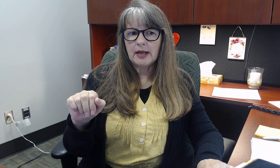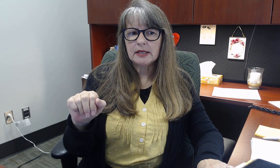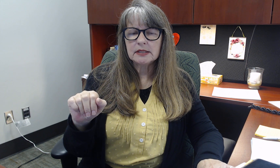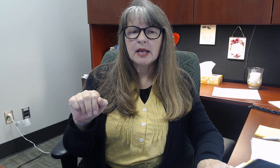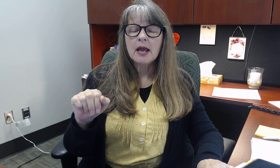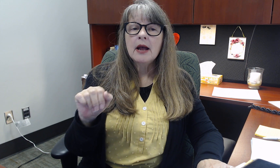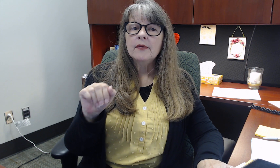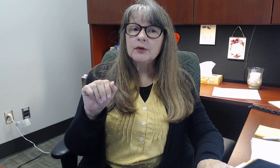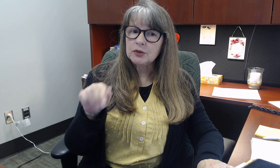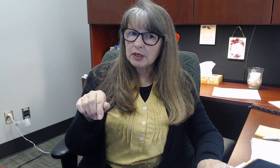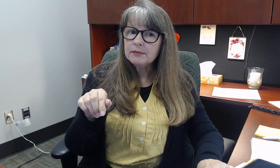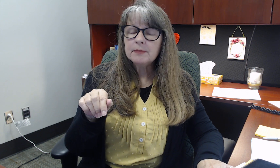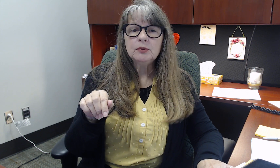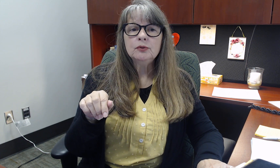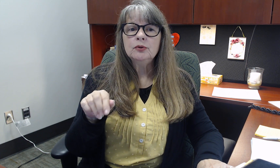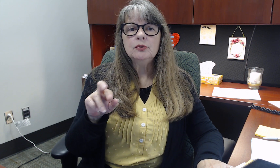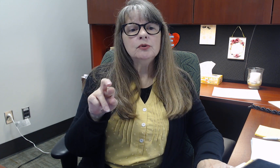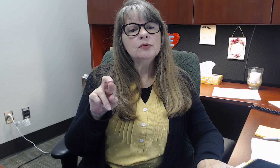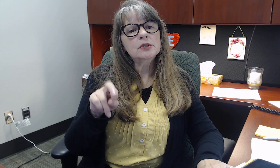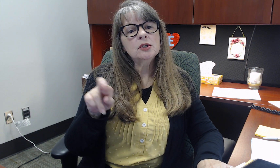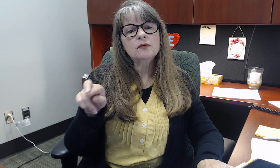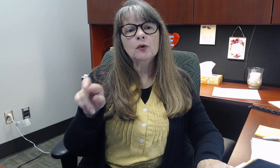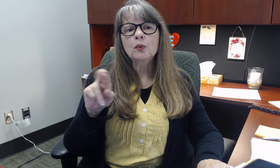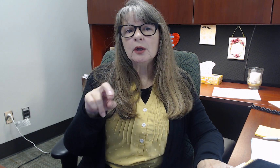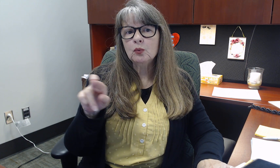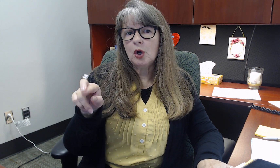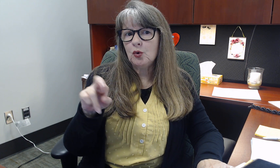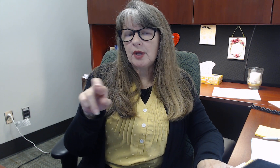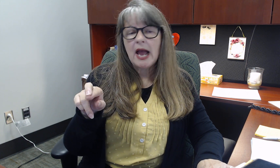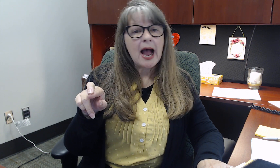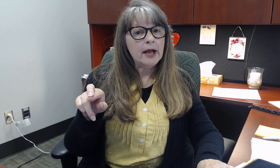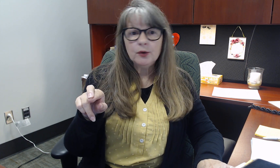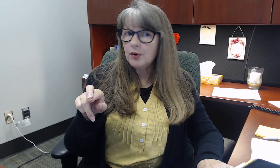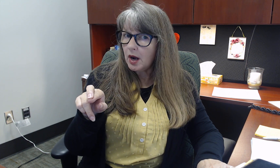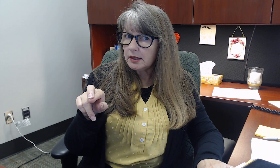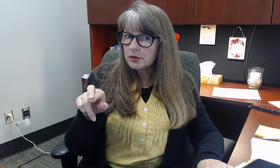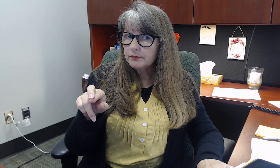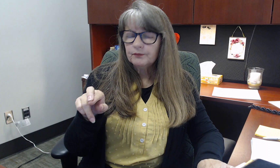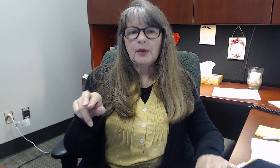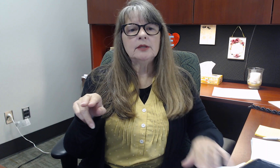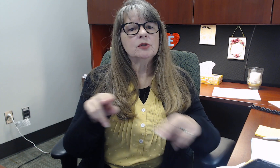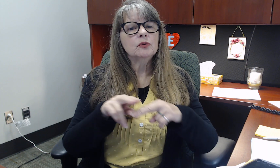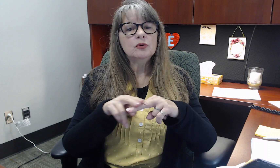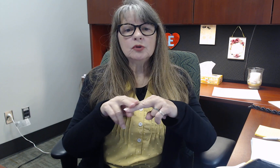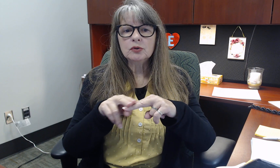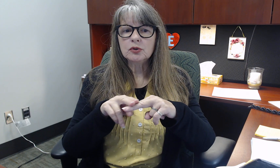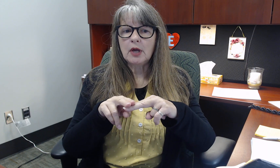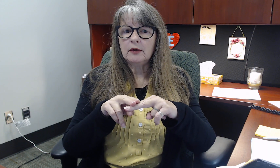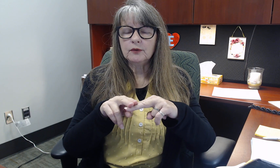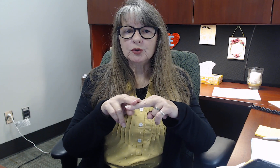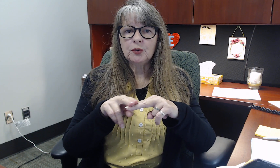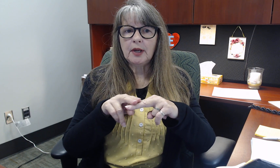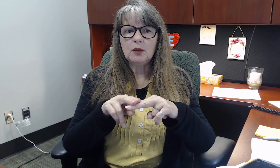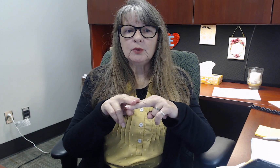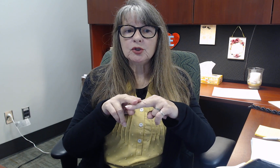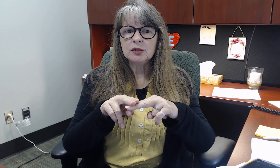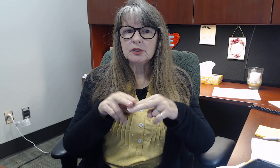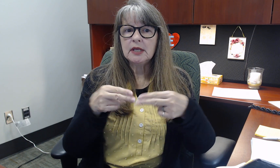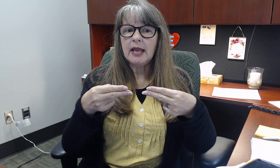raised. There's some people who do use this for railroad. I do not. I still use the sign for train, which is the H